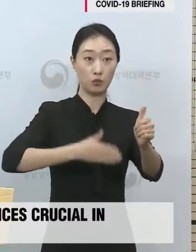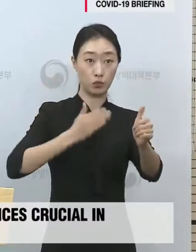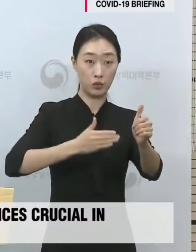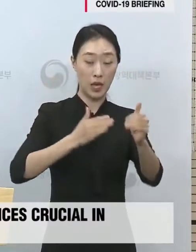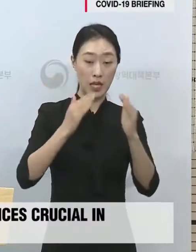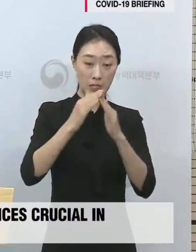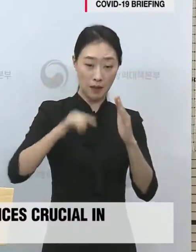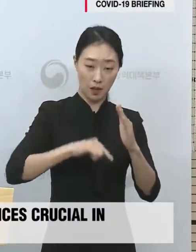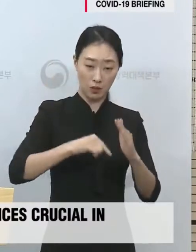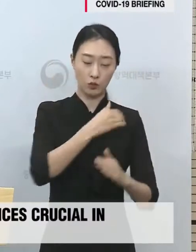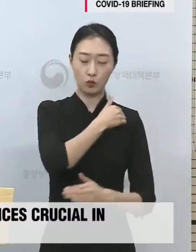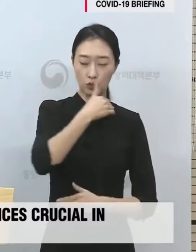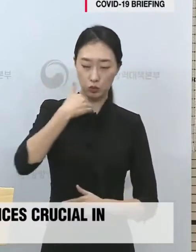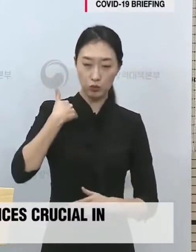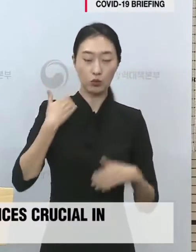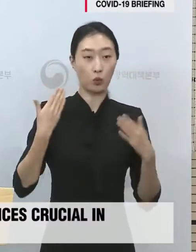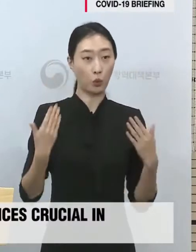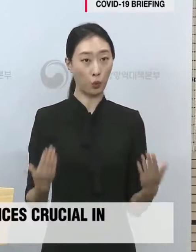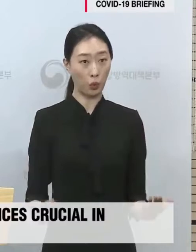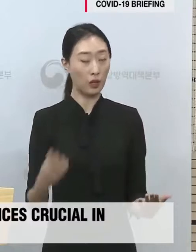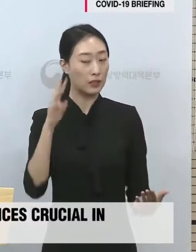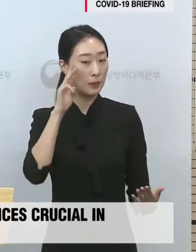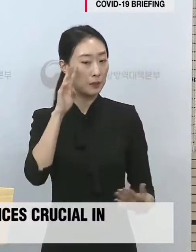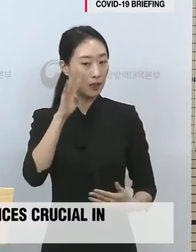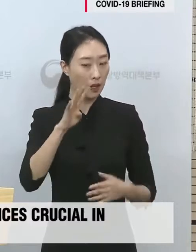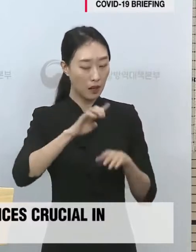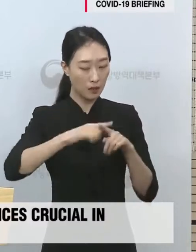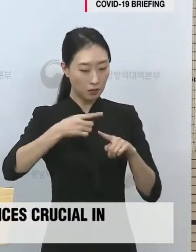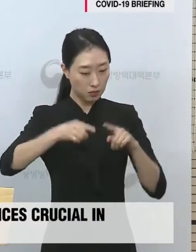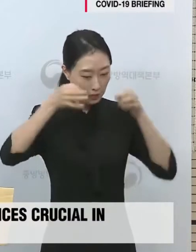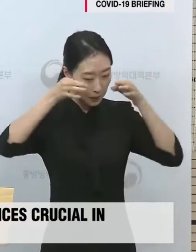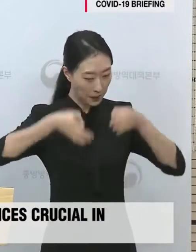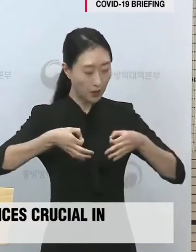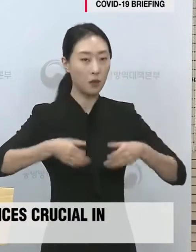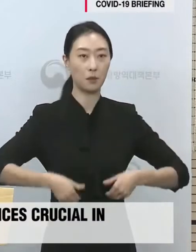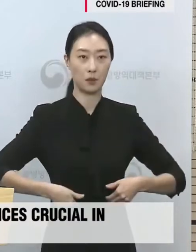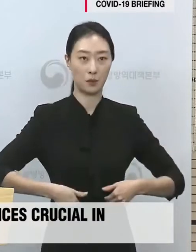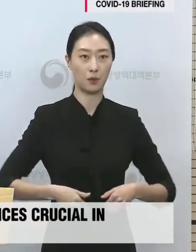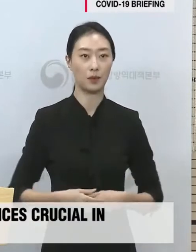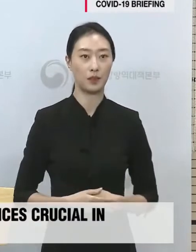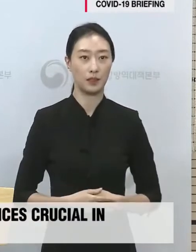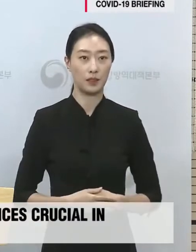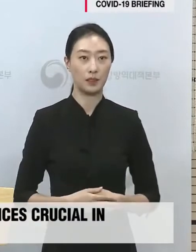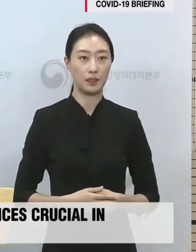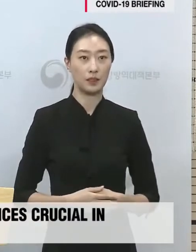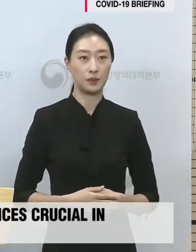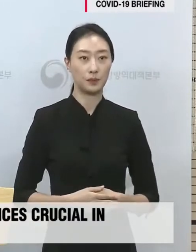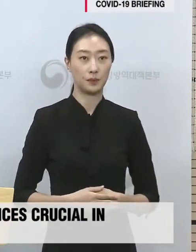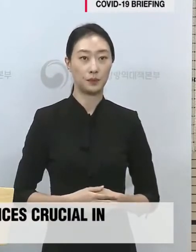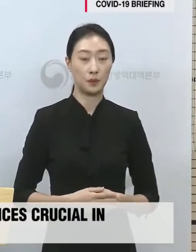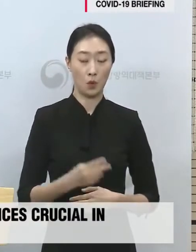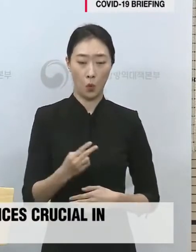work, or stay at home and monitor your conditions for the next 3 to 4 days.